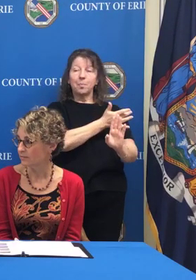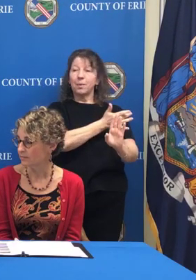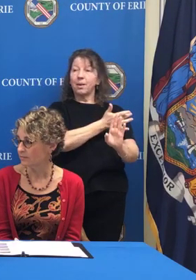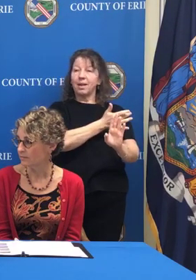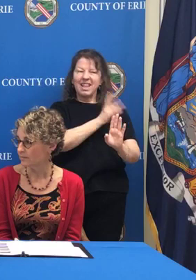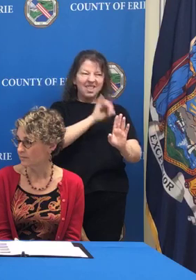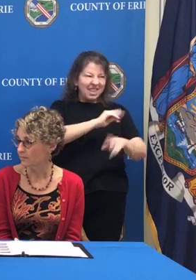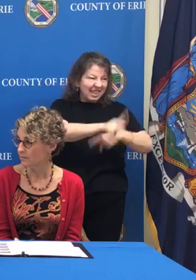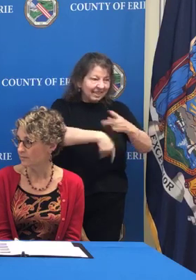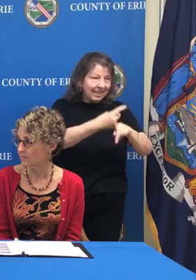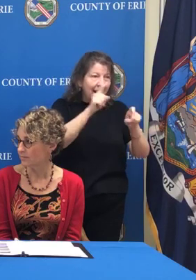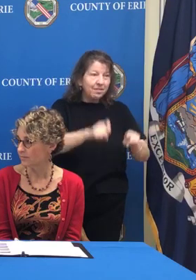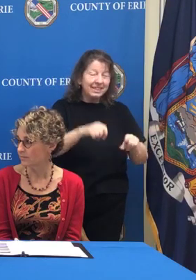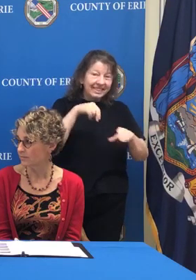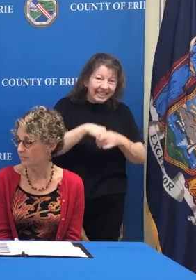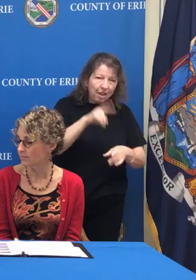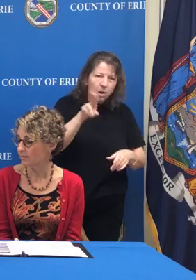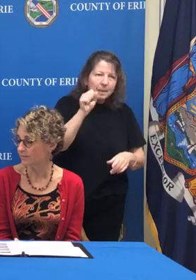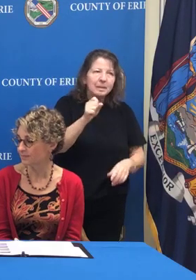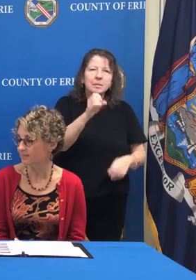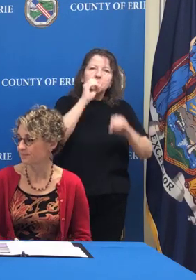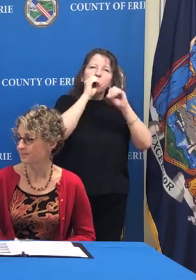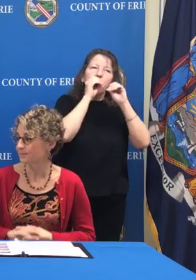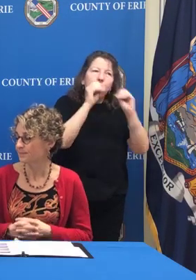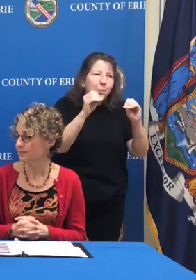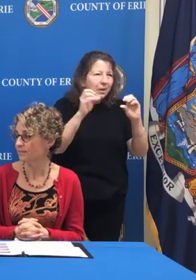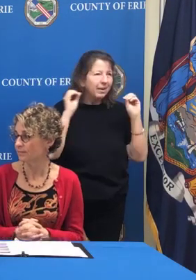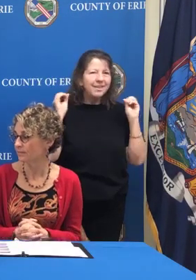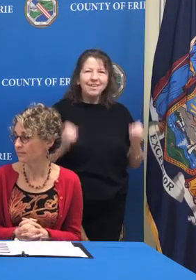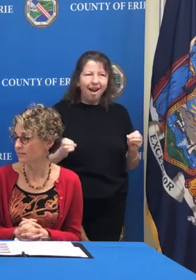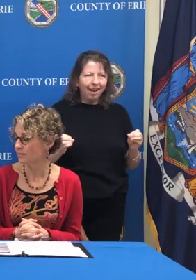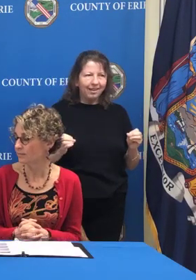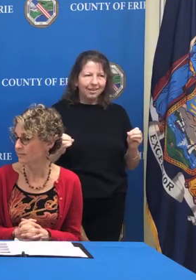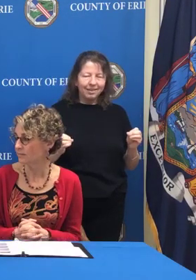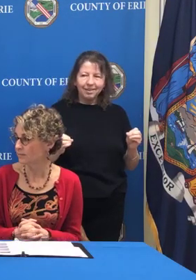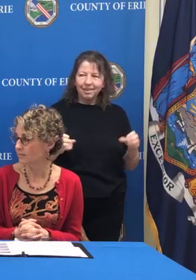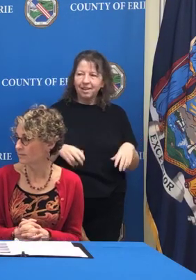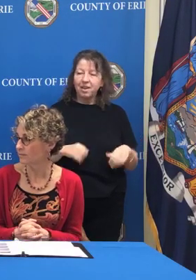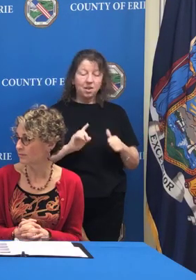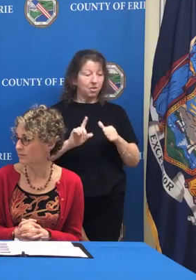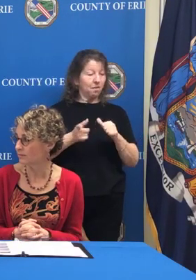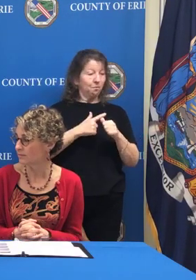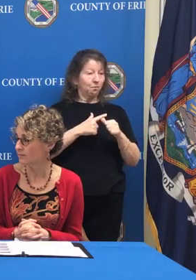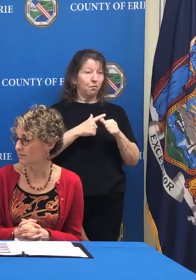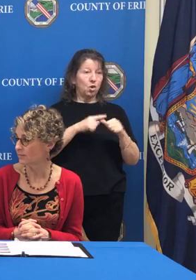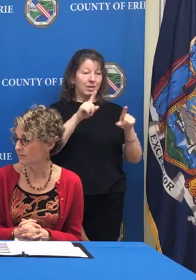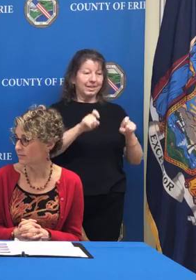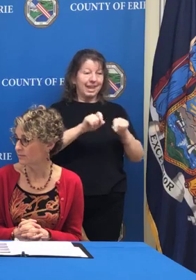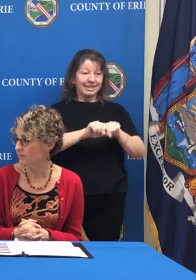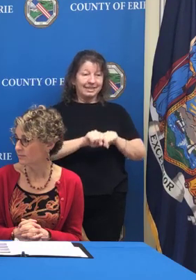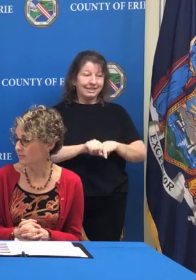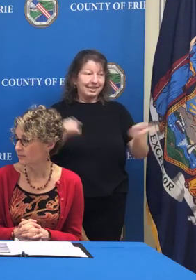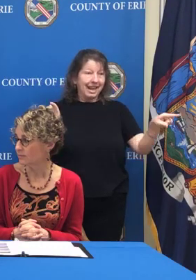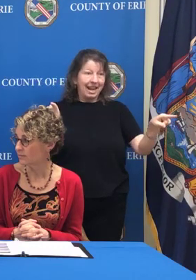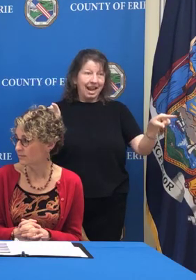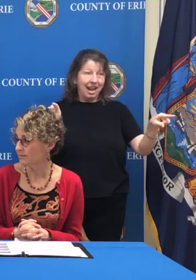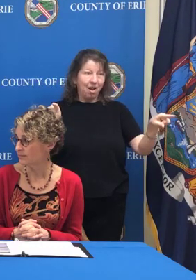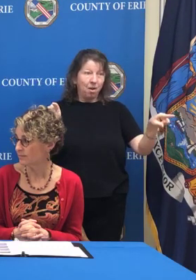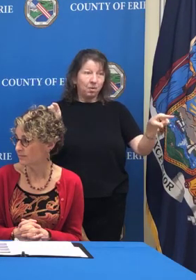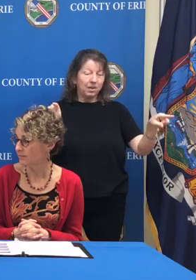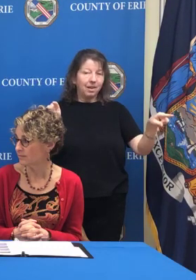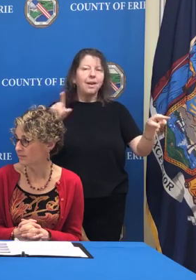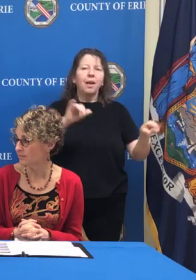United States at all. The original batch run of tests that came from the CDC had defects in